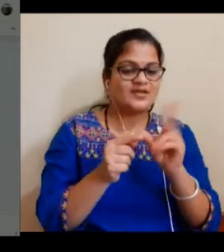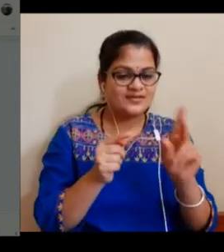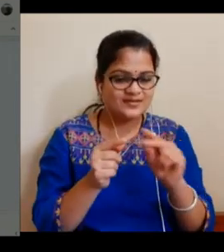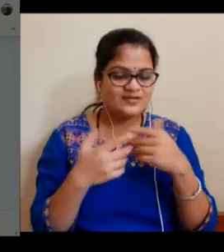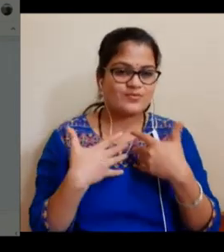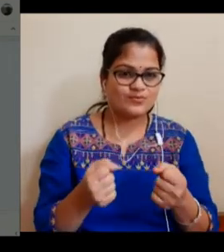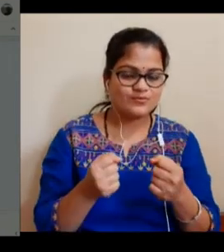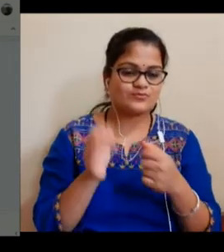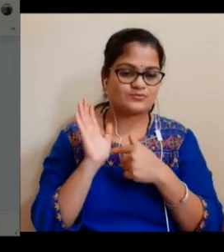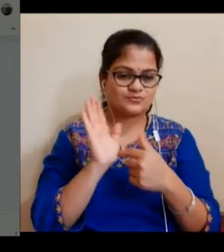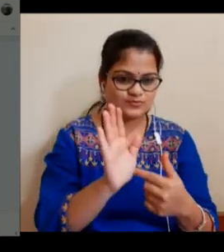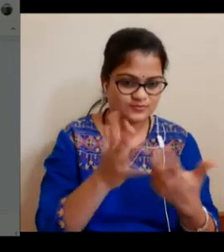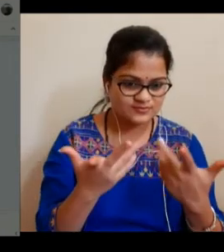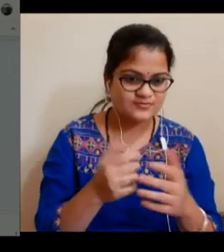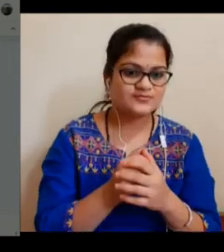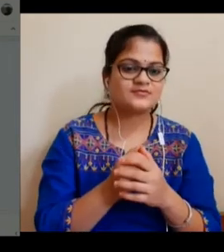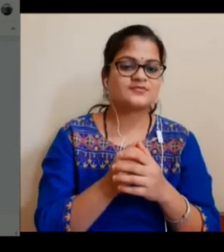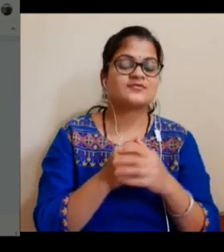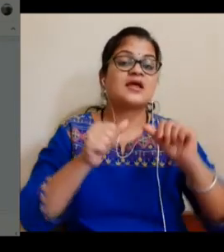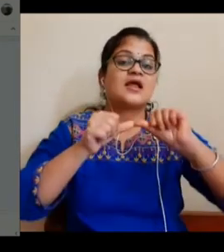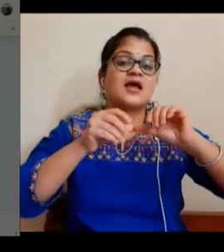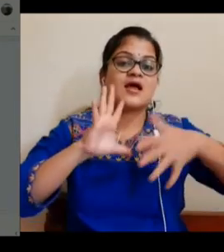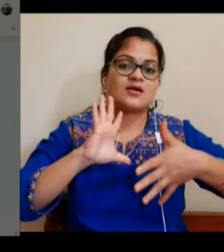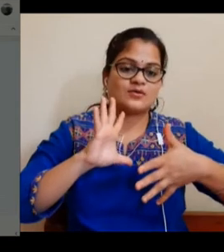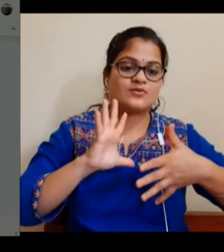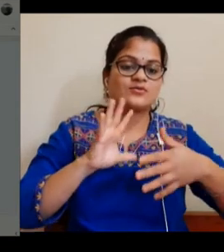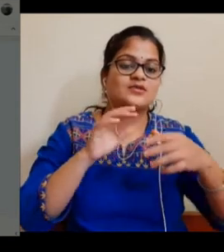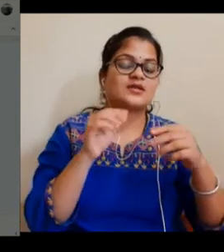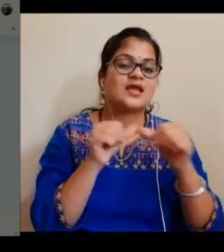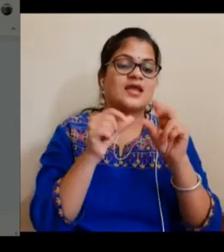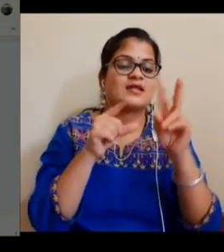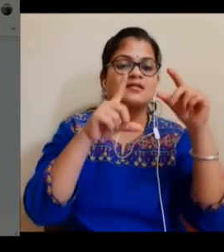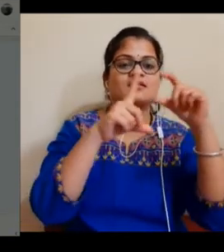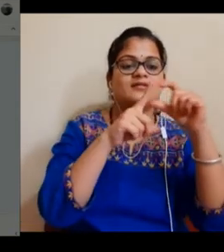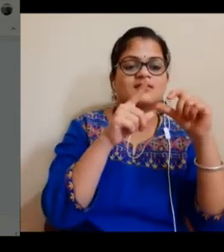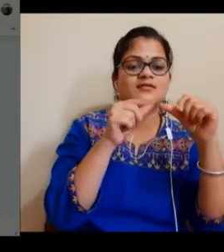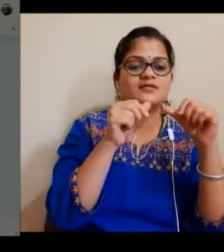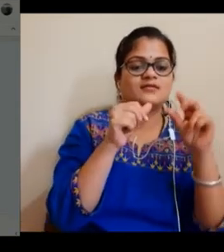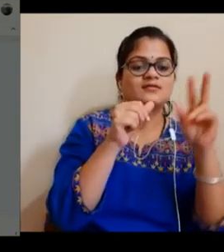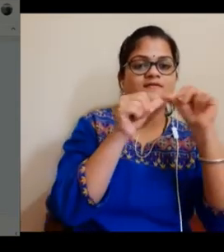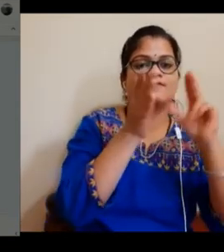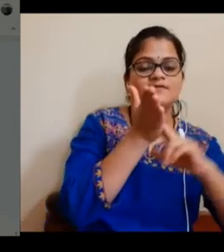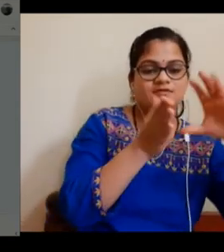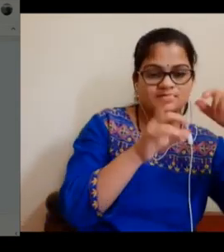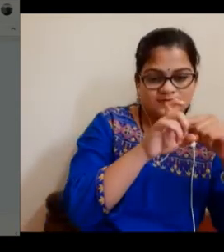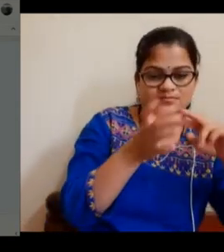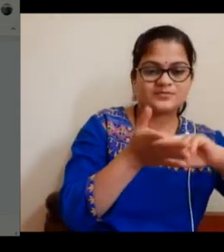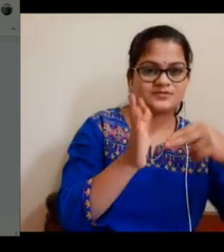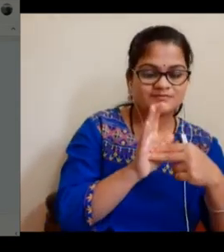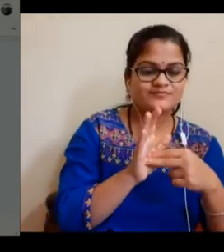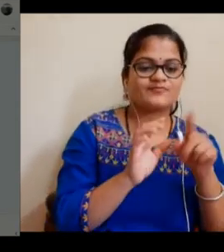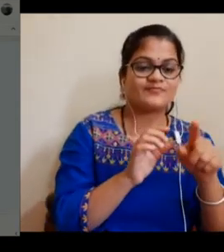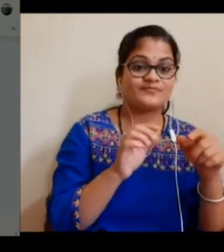looping over and over. And there is auto advance. So I'm going to make it every second. Auto advance